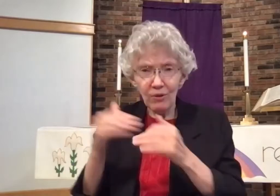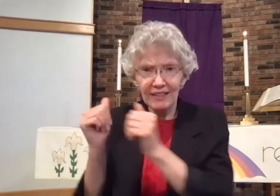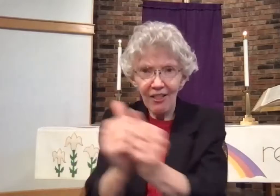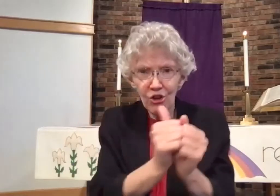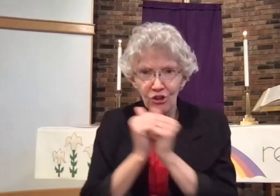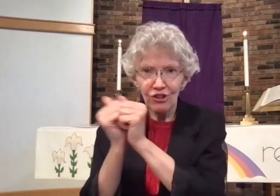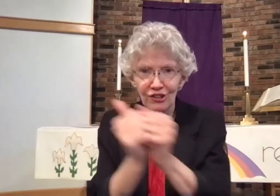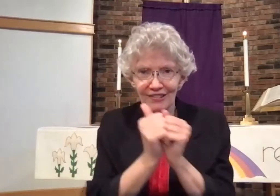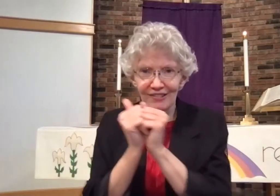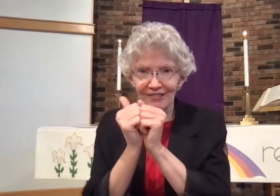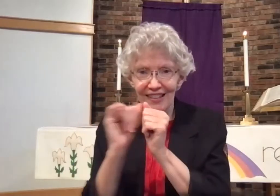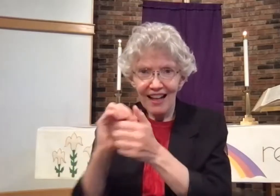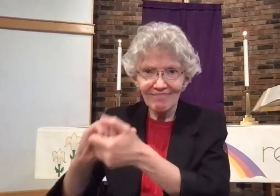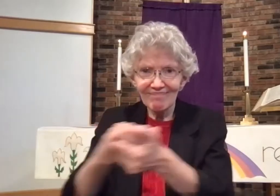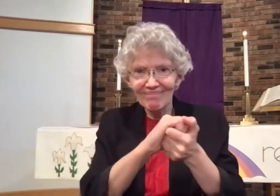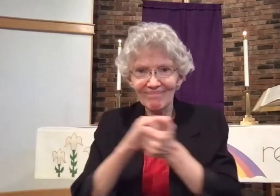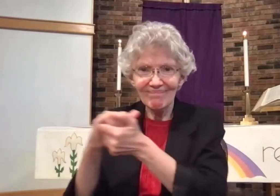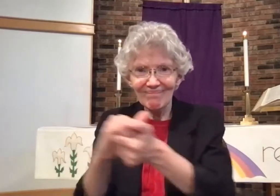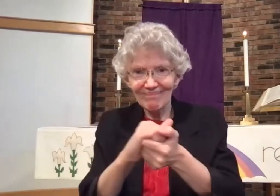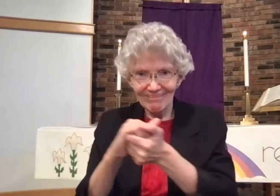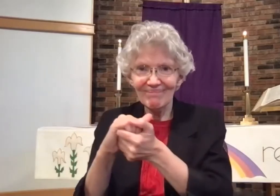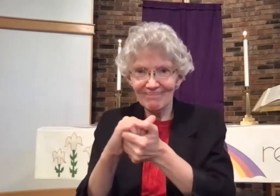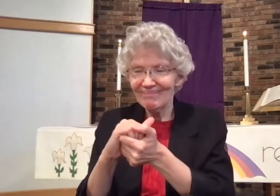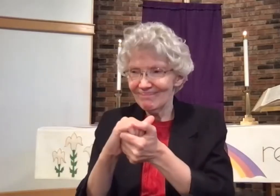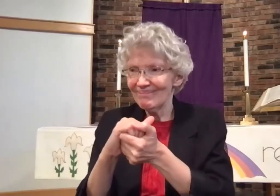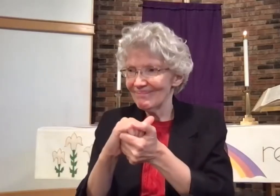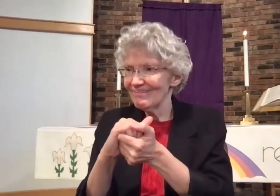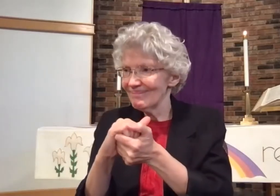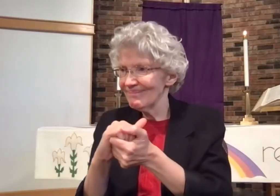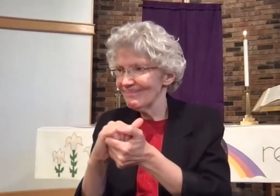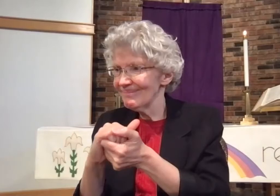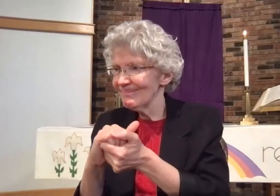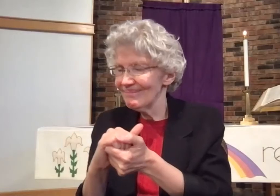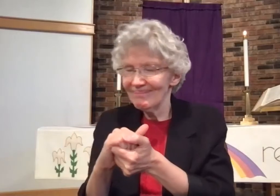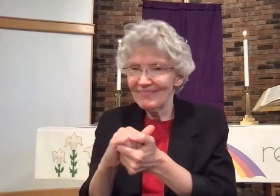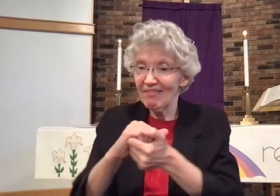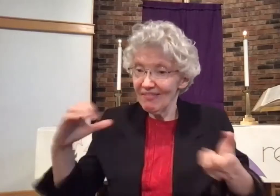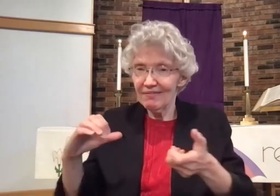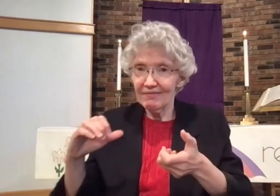Justice really just means that we all keep going together, that we're able to keep going together.